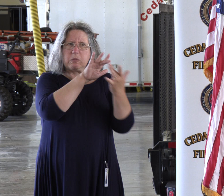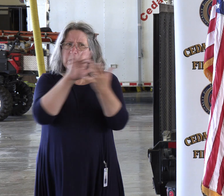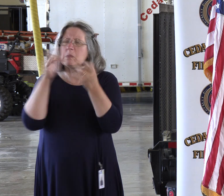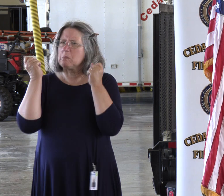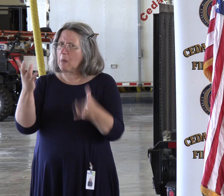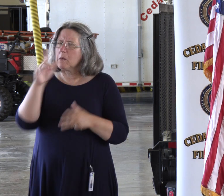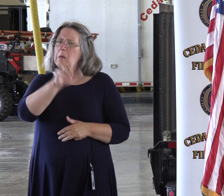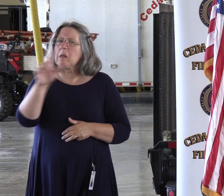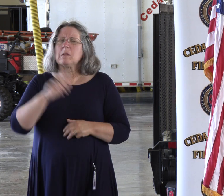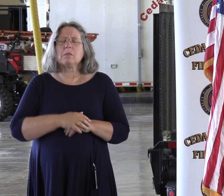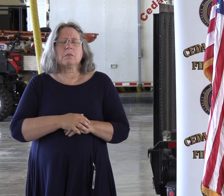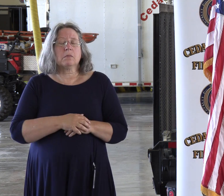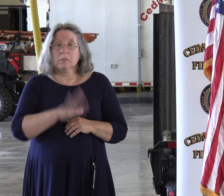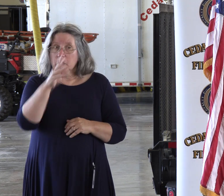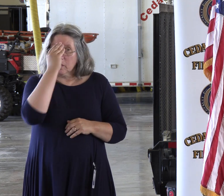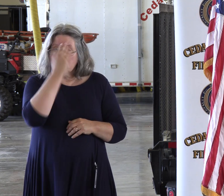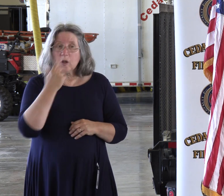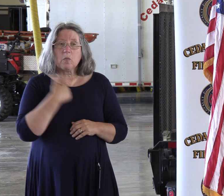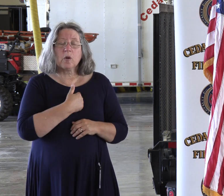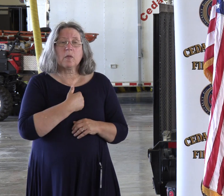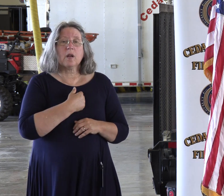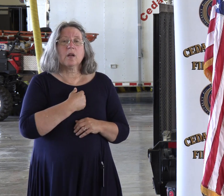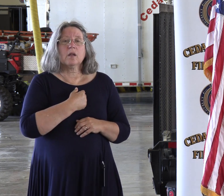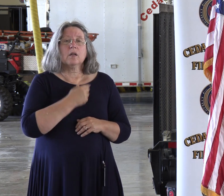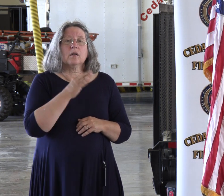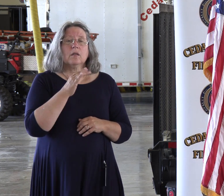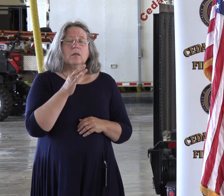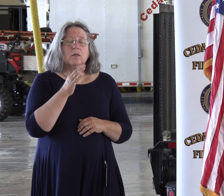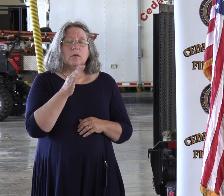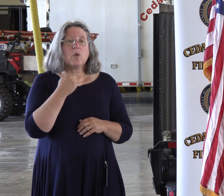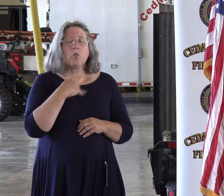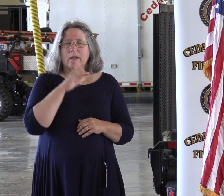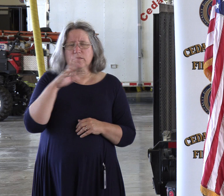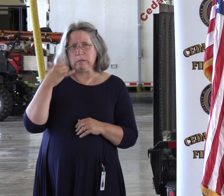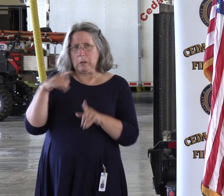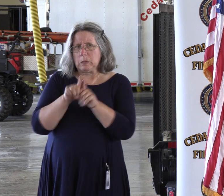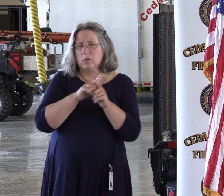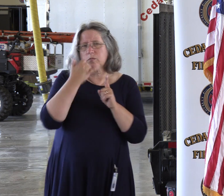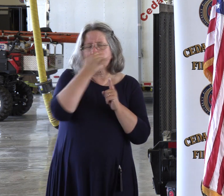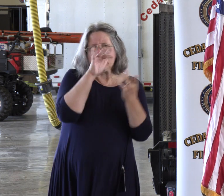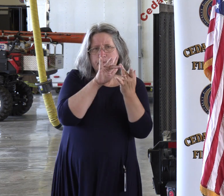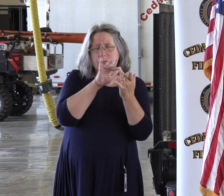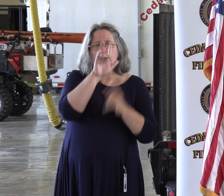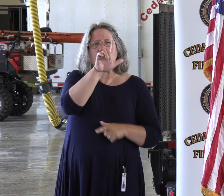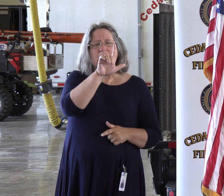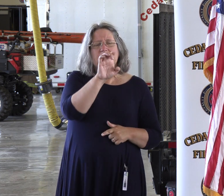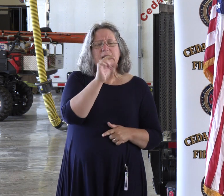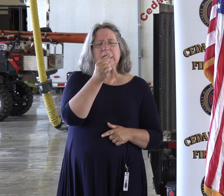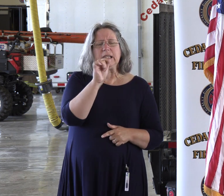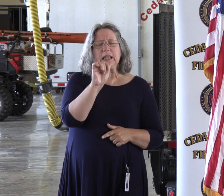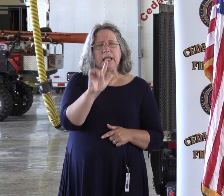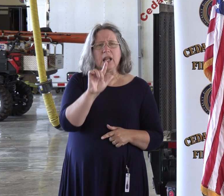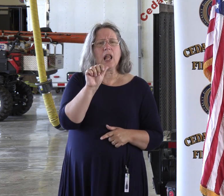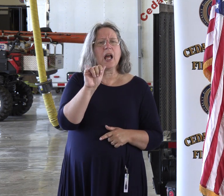also engaged with the legal aid to help us at the resource centers.